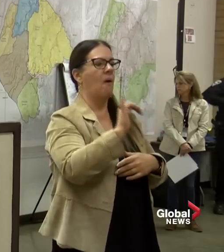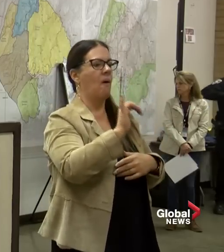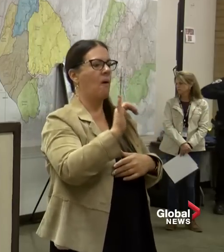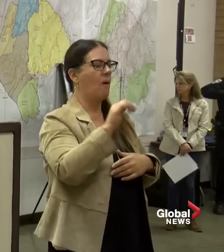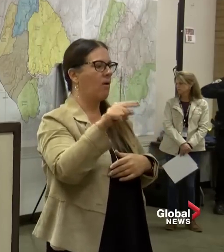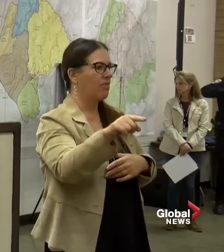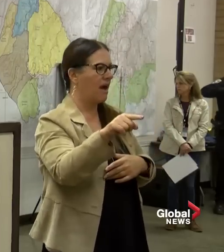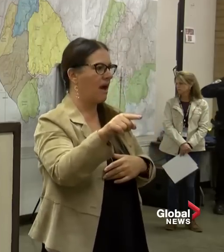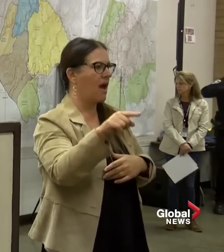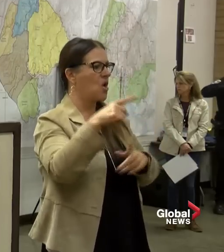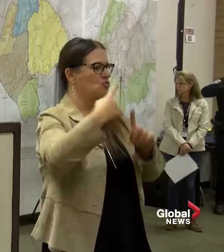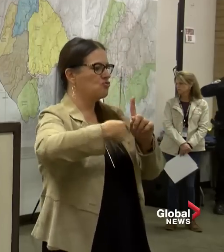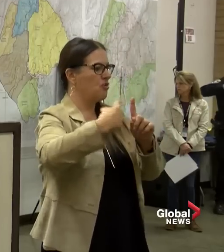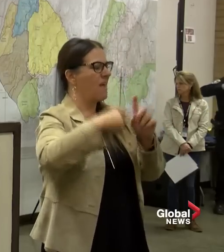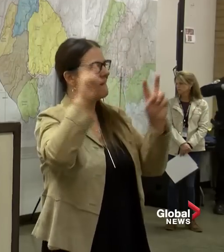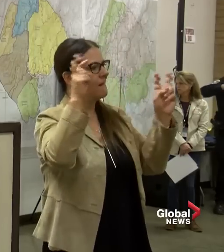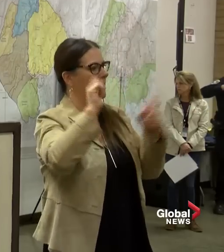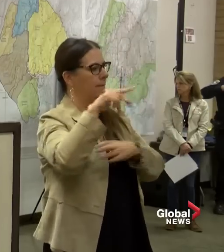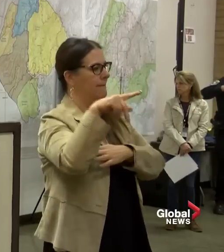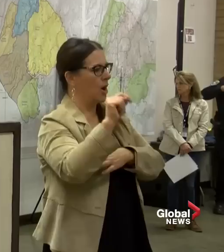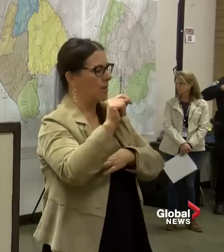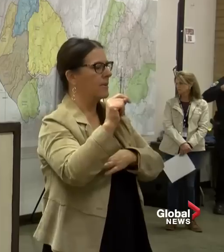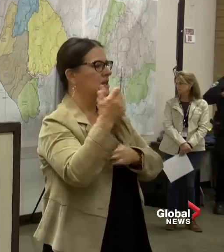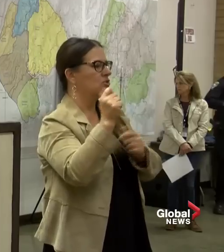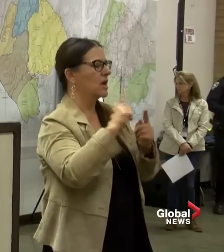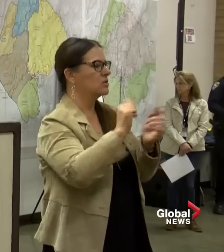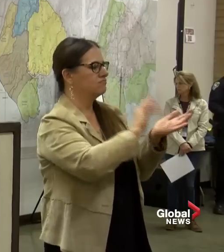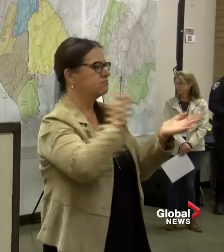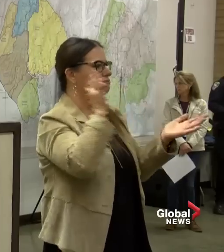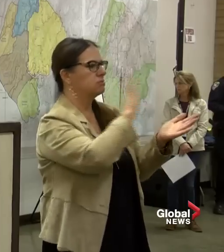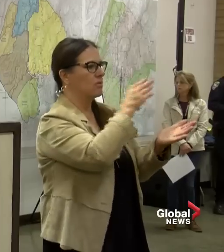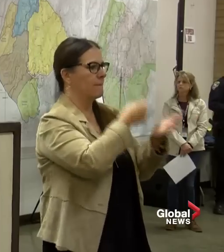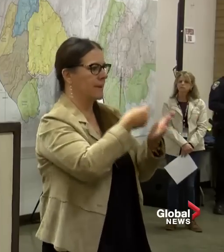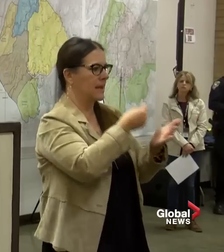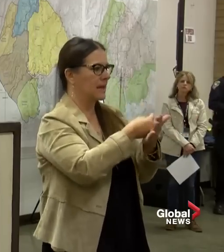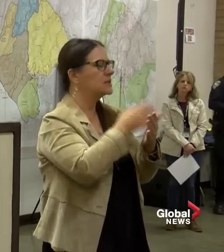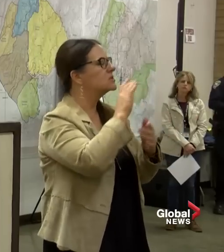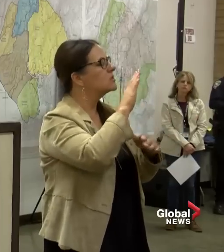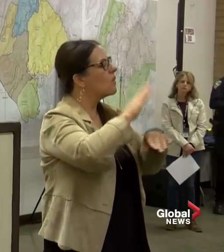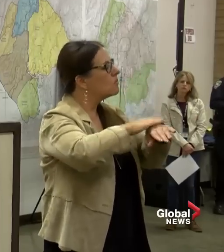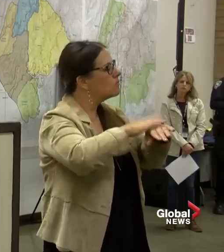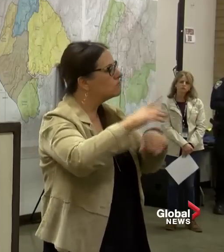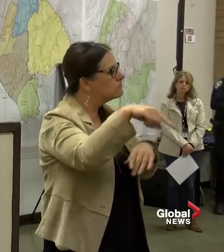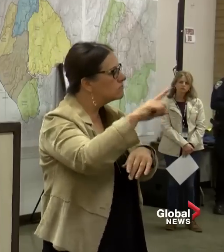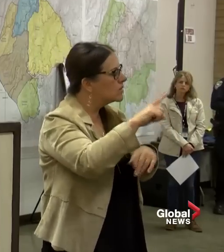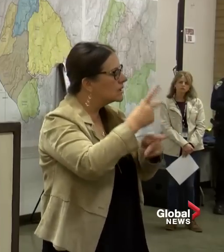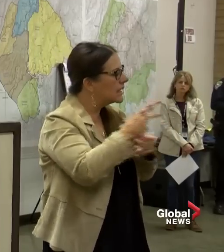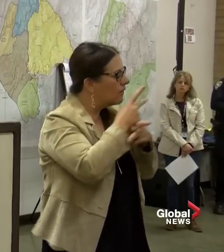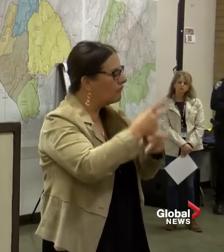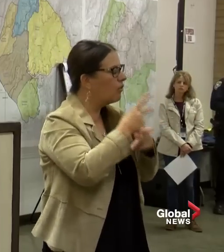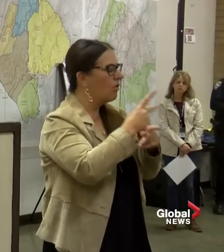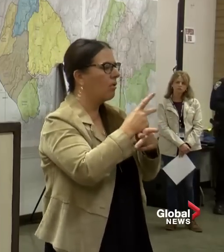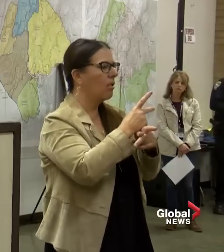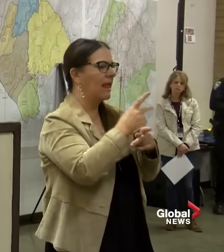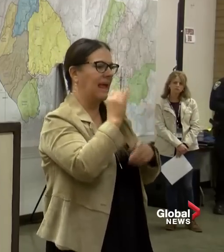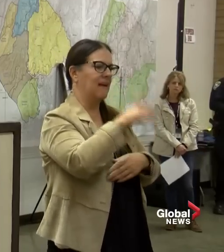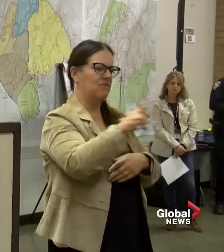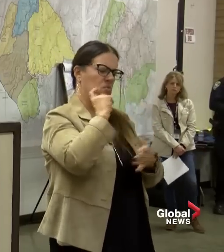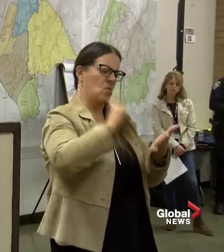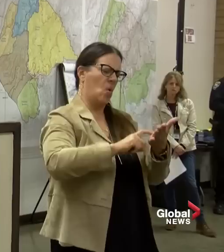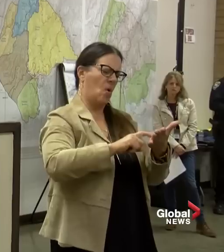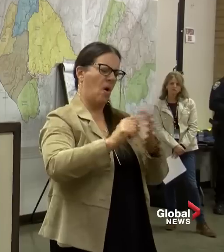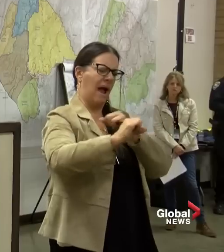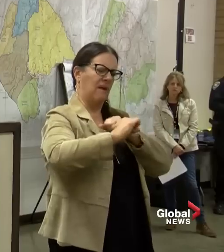go and rent out that apartment and take people's money. So be very careful. Red flag, if it's too good to be